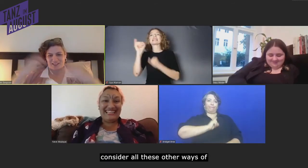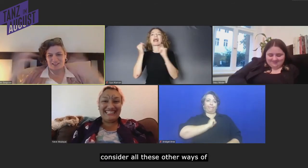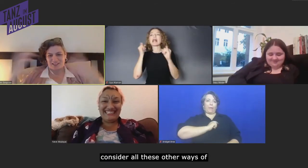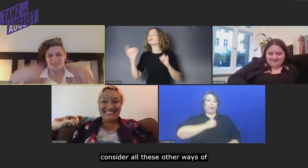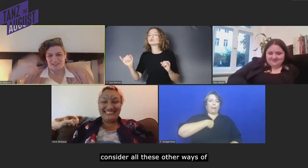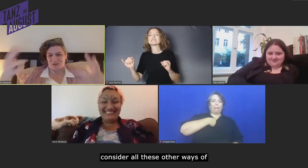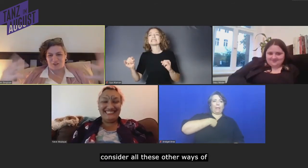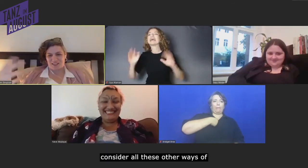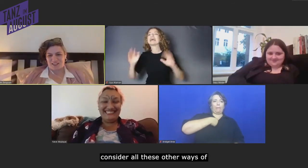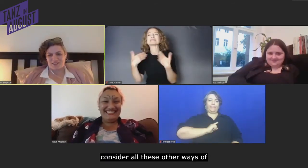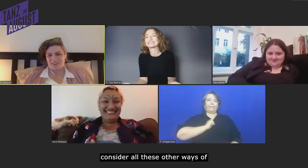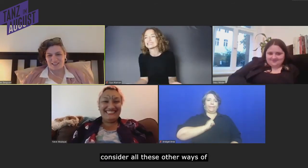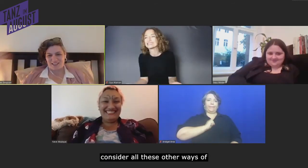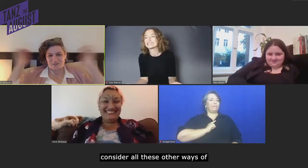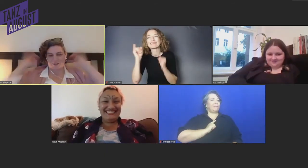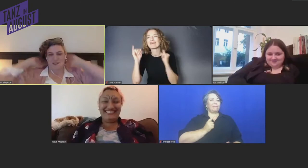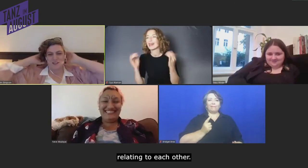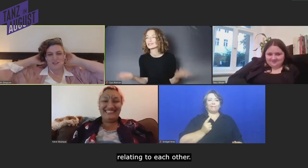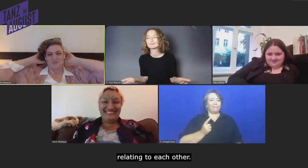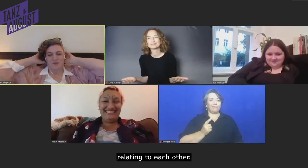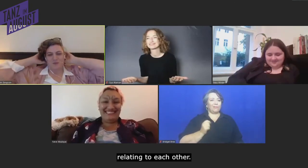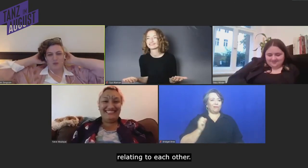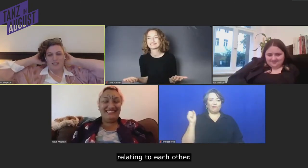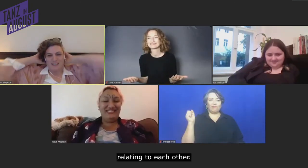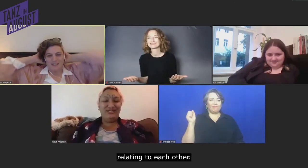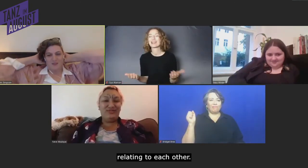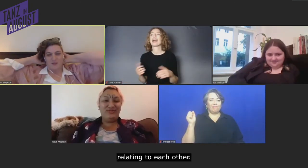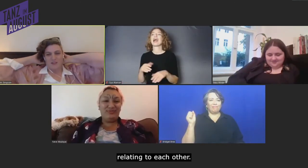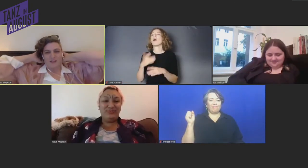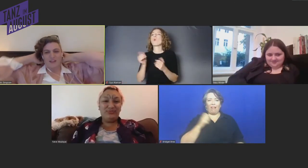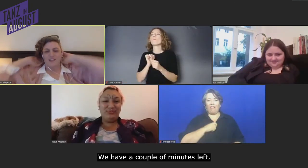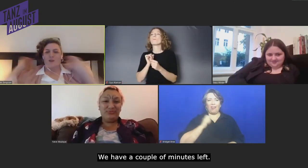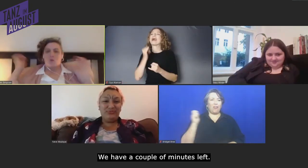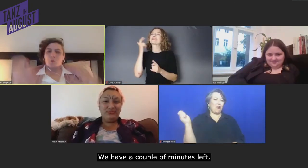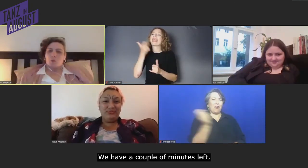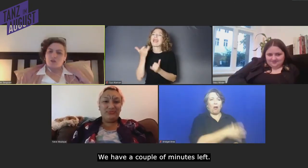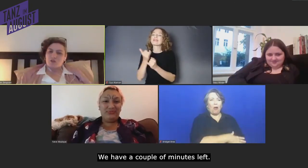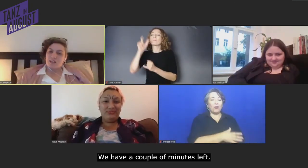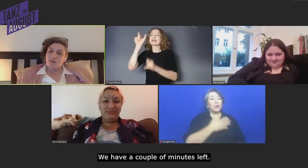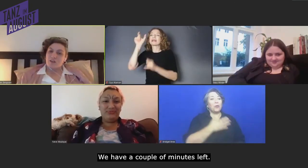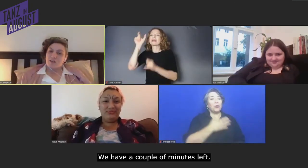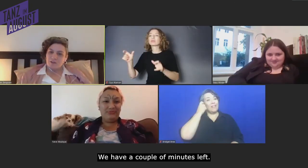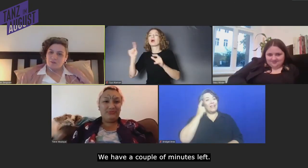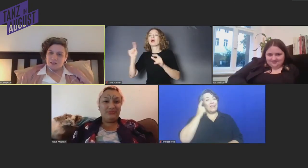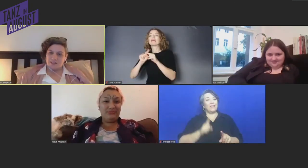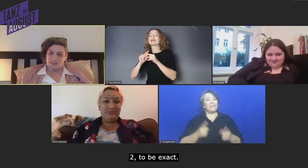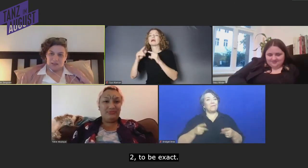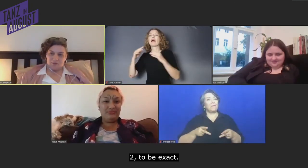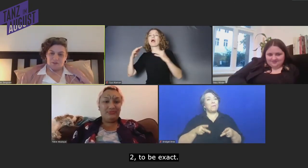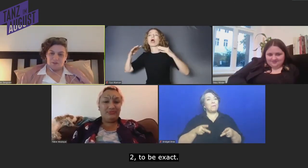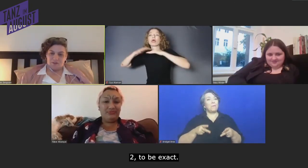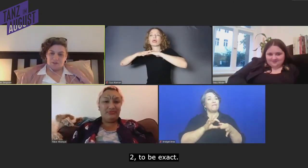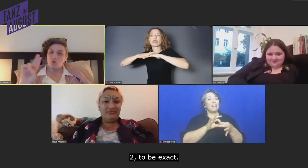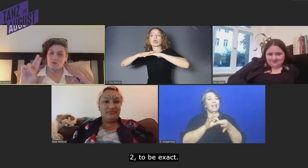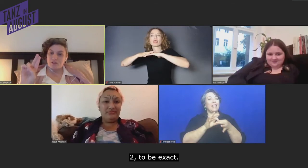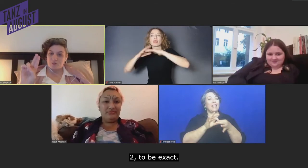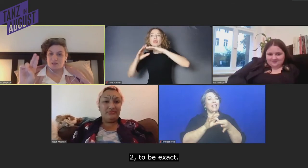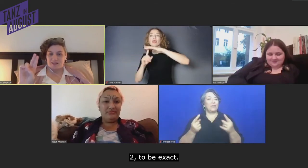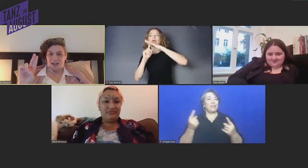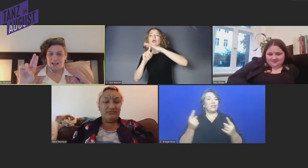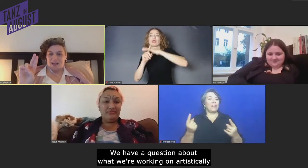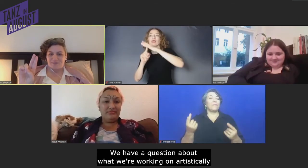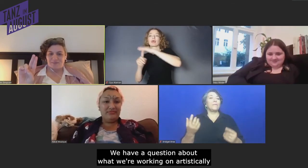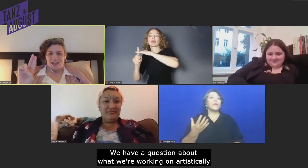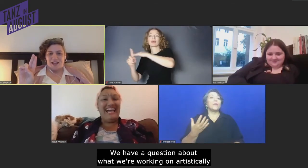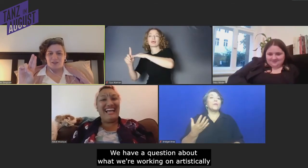to consider all of these other ways of relating to each other. We just have a couple of minutes left, 2 to be